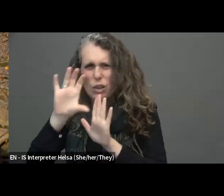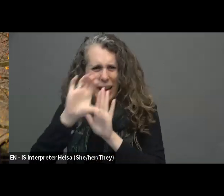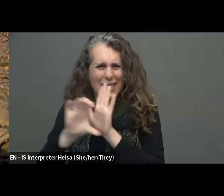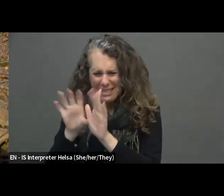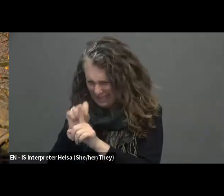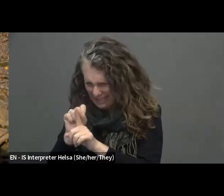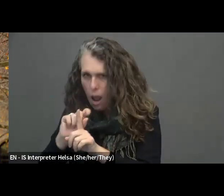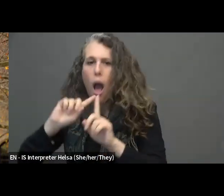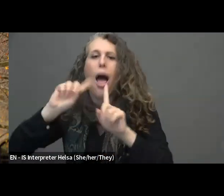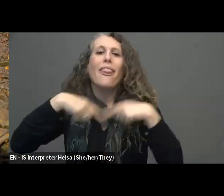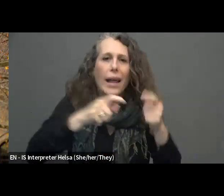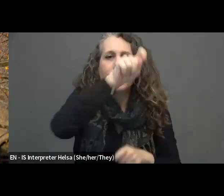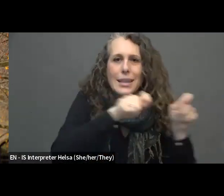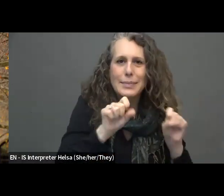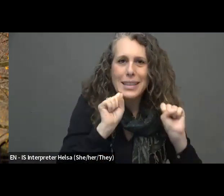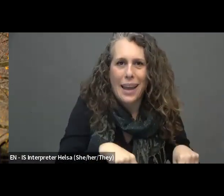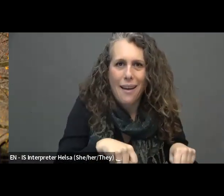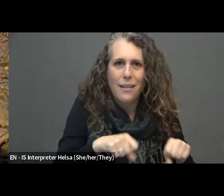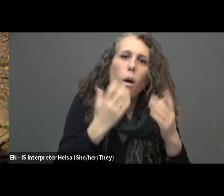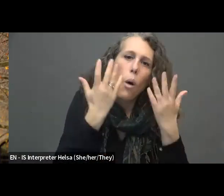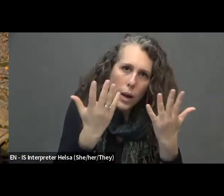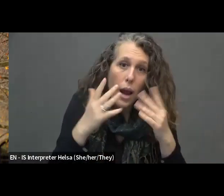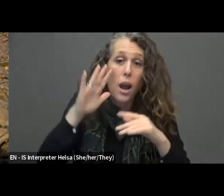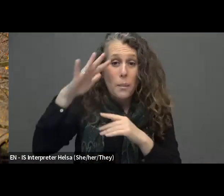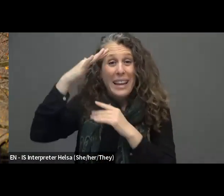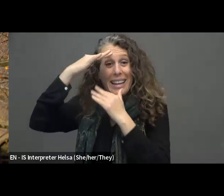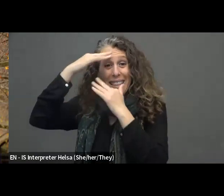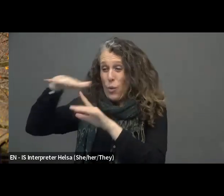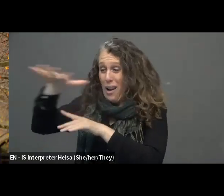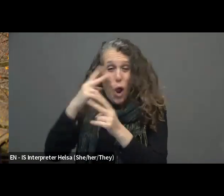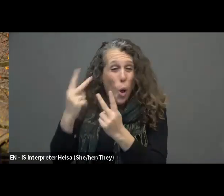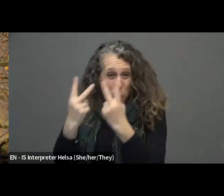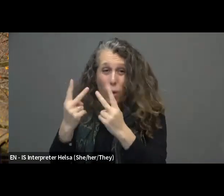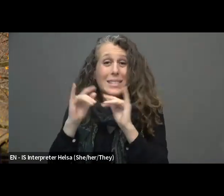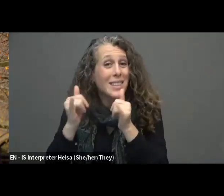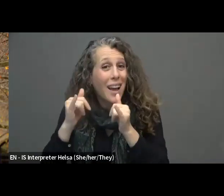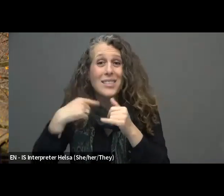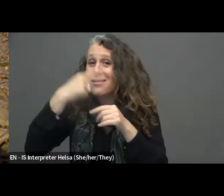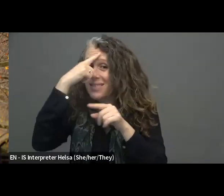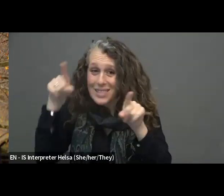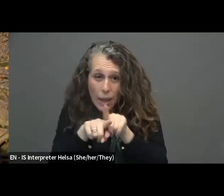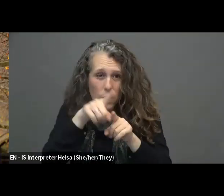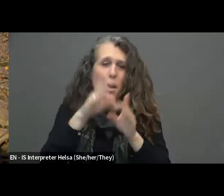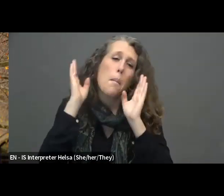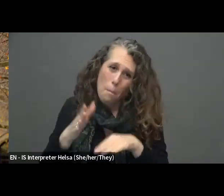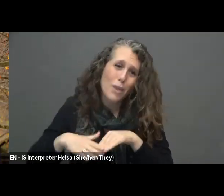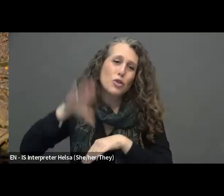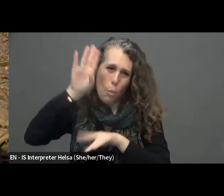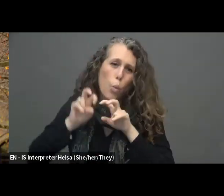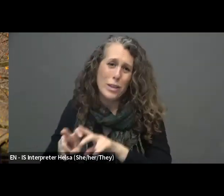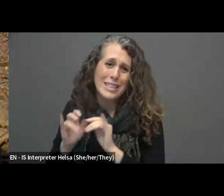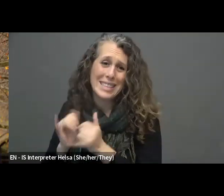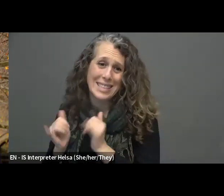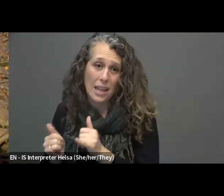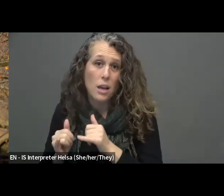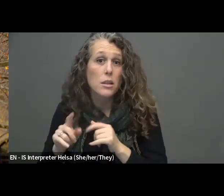those theoretical dimensions are really important. I fully agree with that, and research needs to be done in that area. But there are other ways